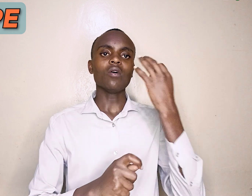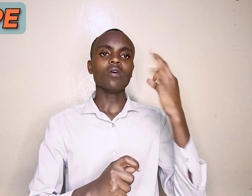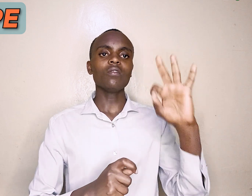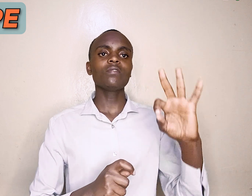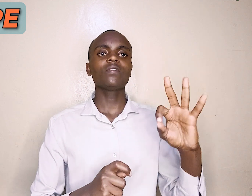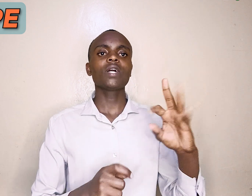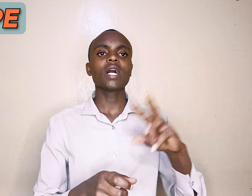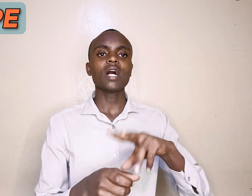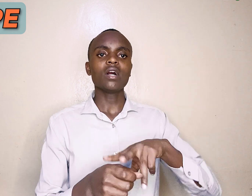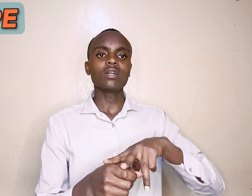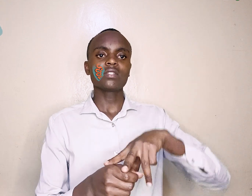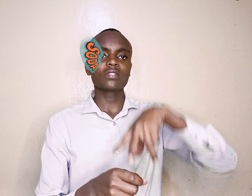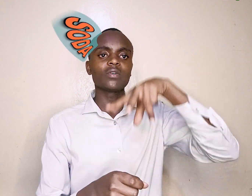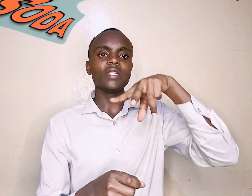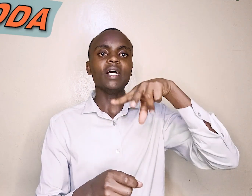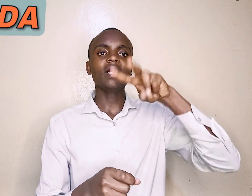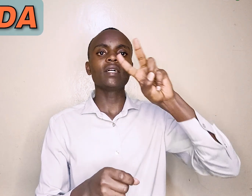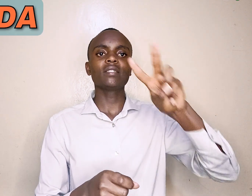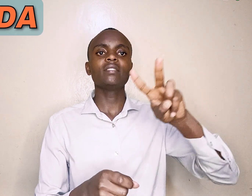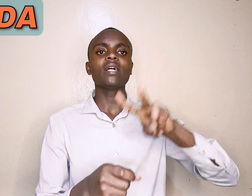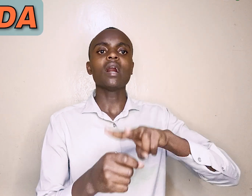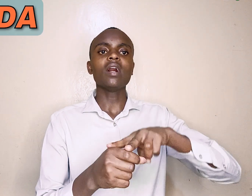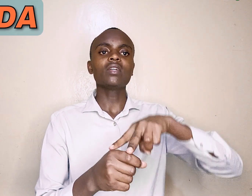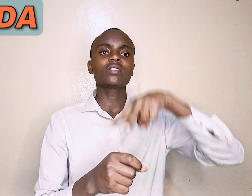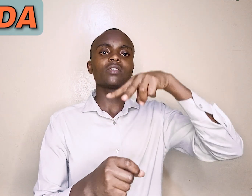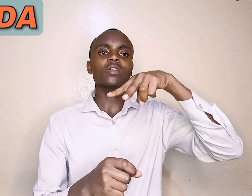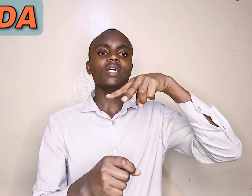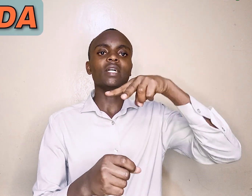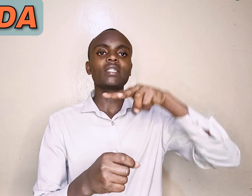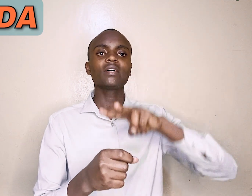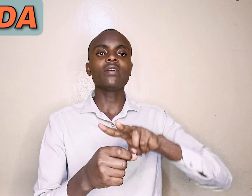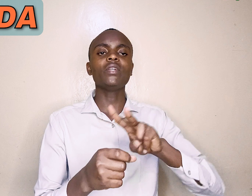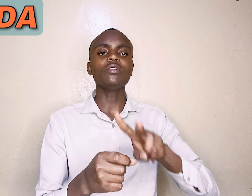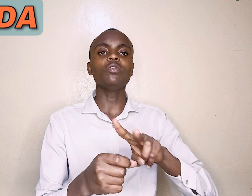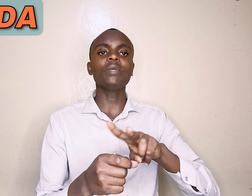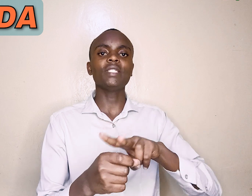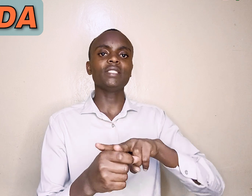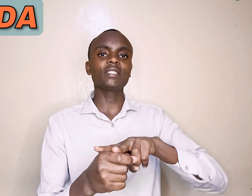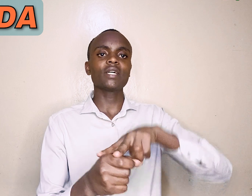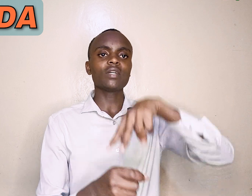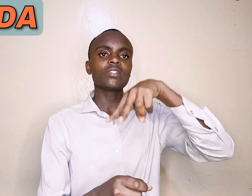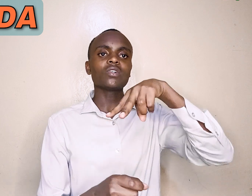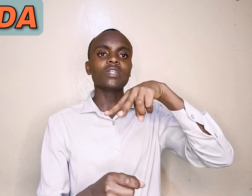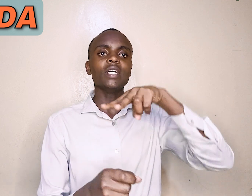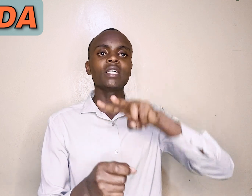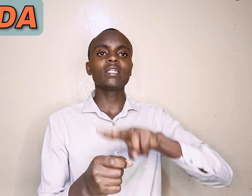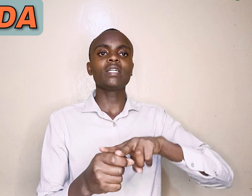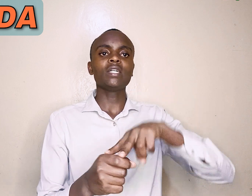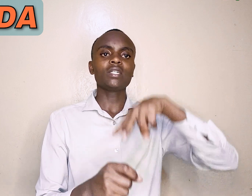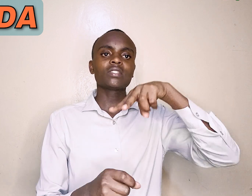of soda. Soda. The way you open it. Soda.